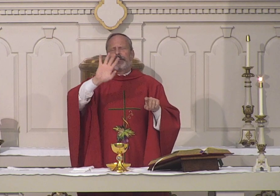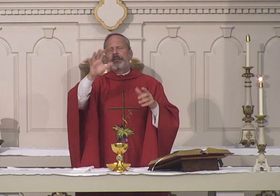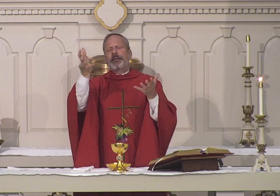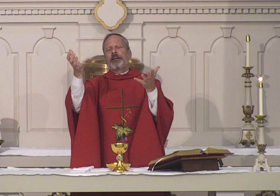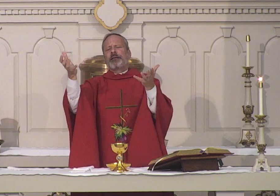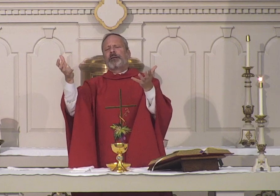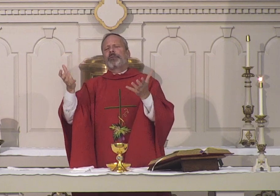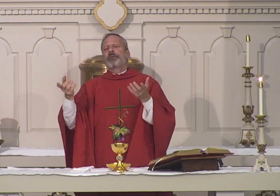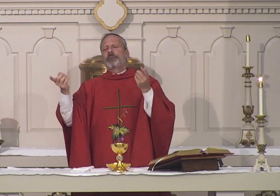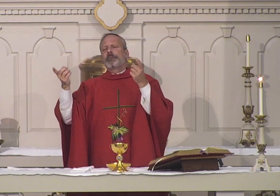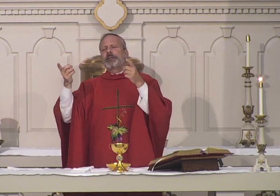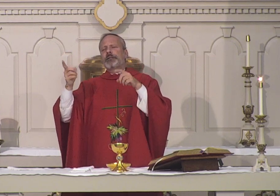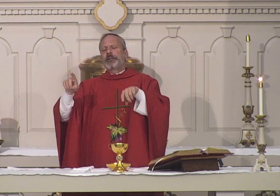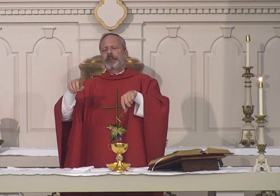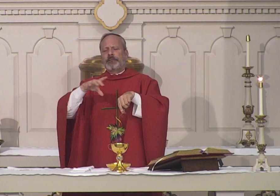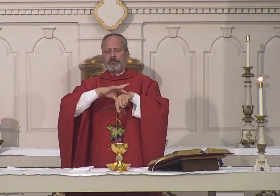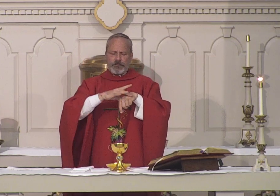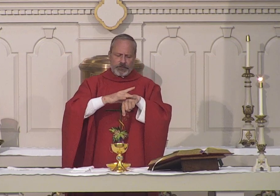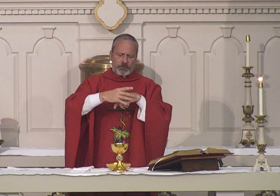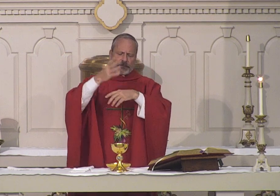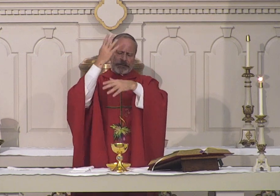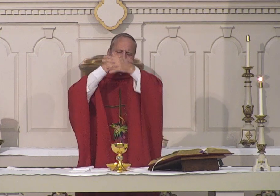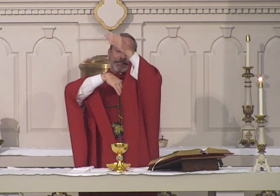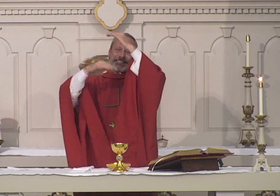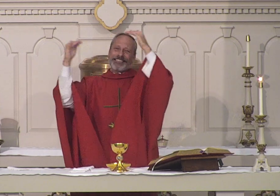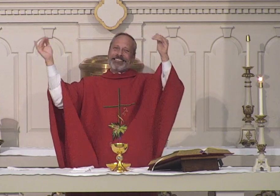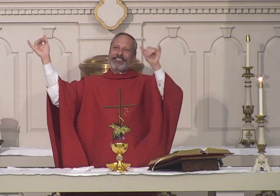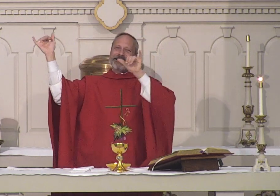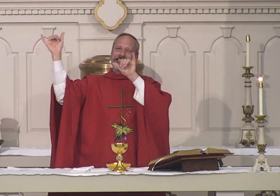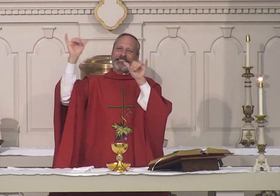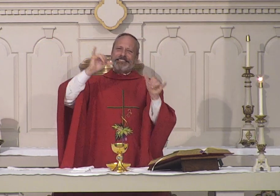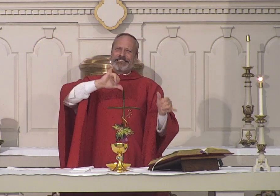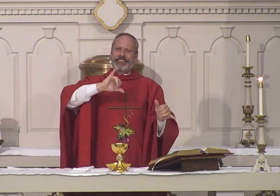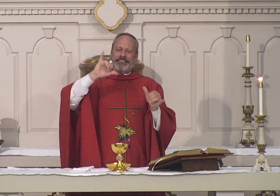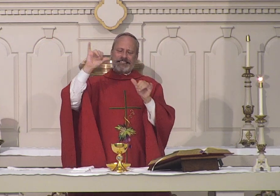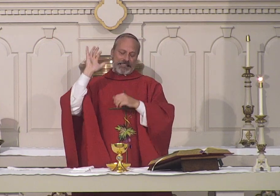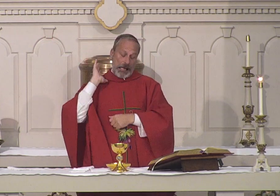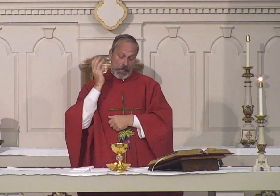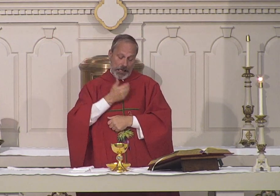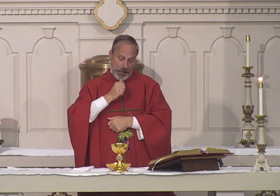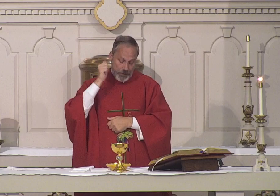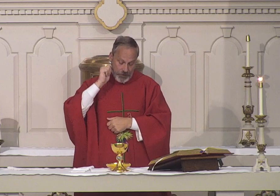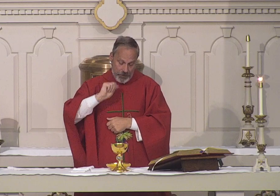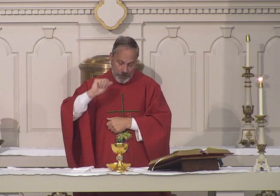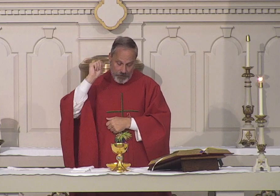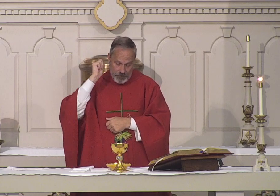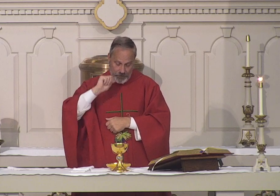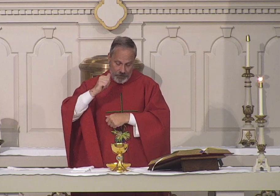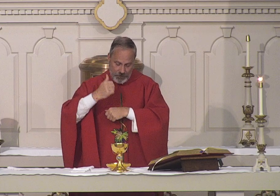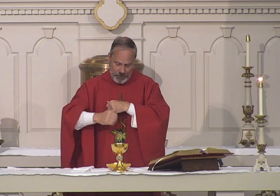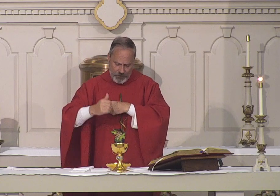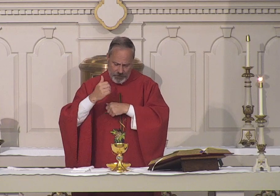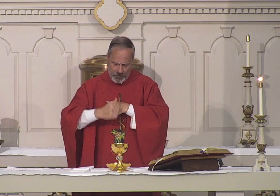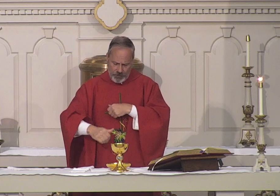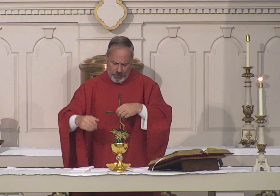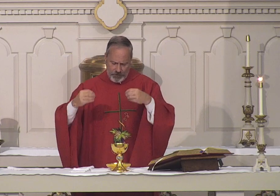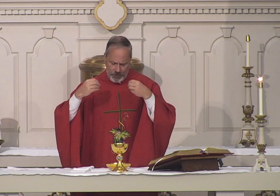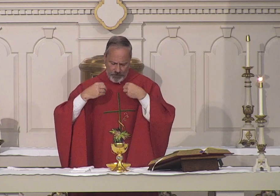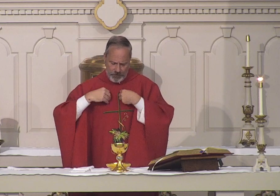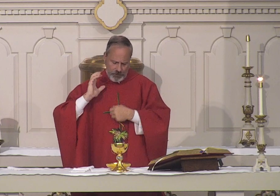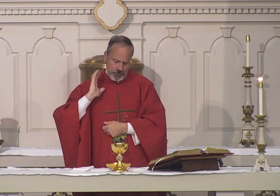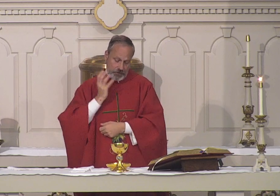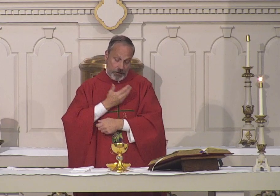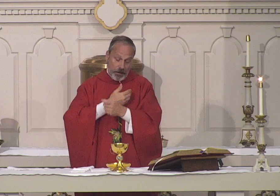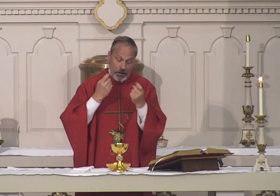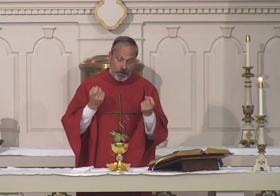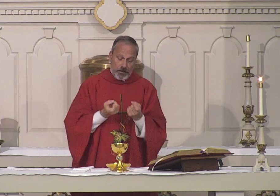on earth as it is in heaven. Give us this day our daily bread, and forgive us our trespasses,